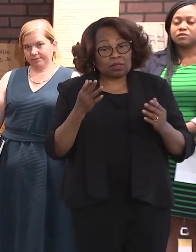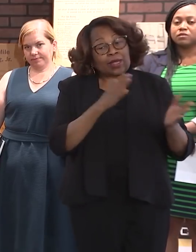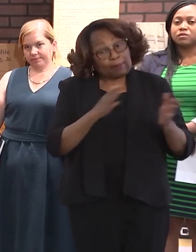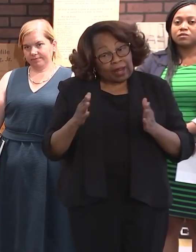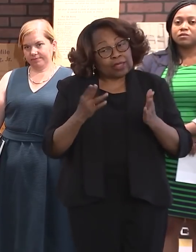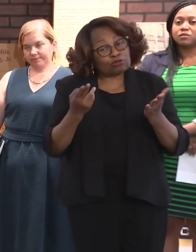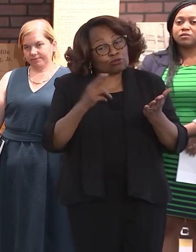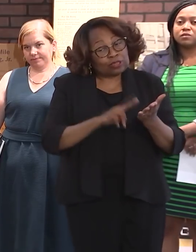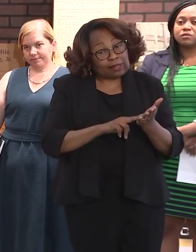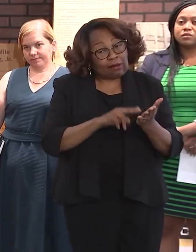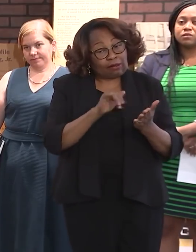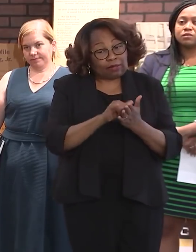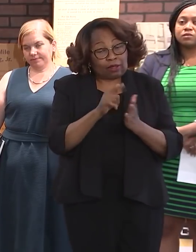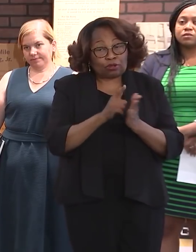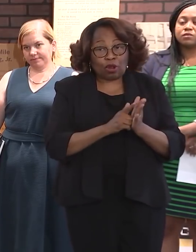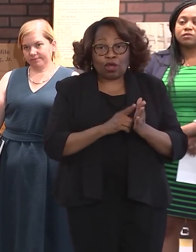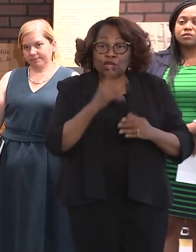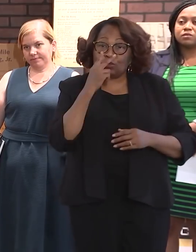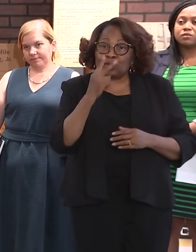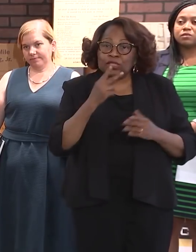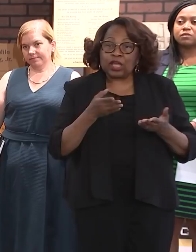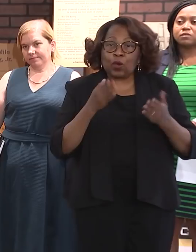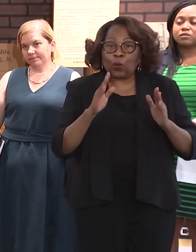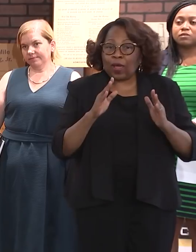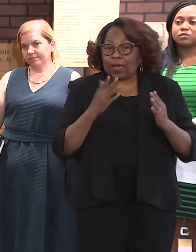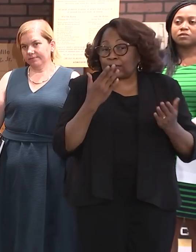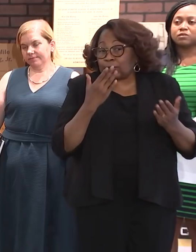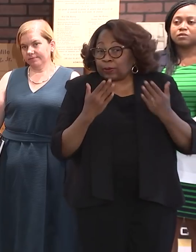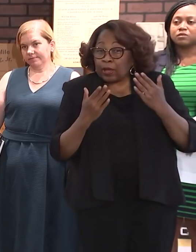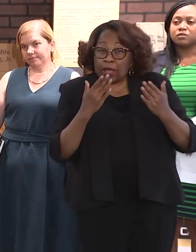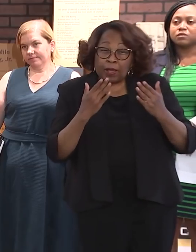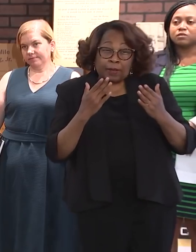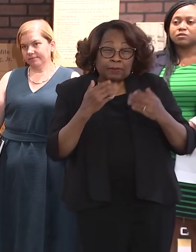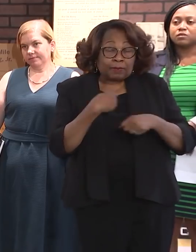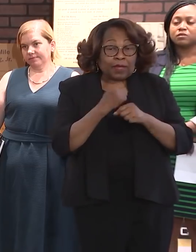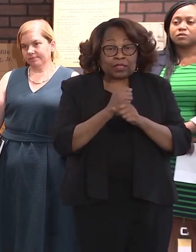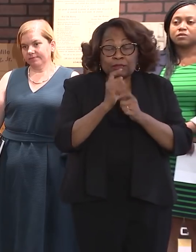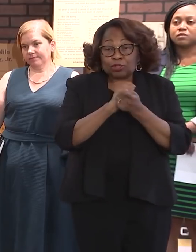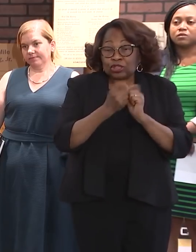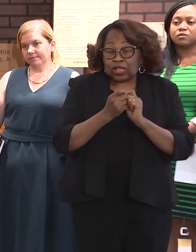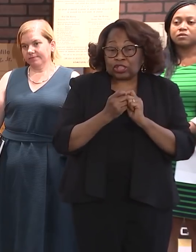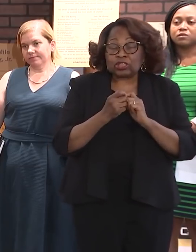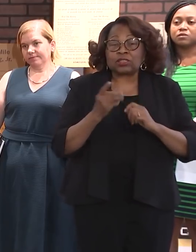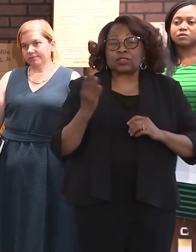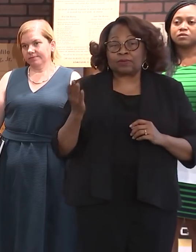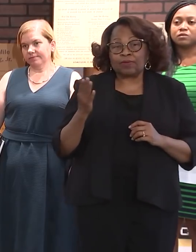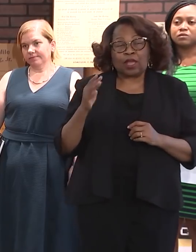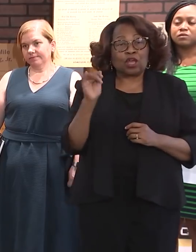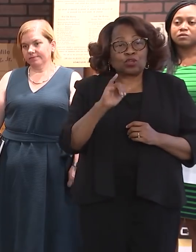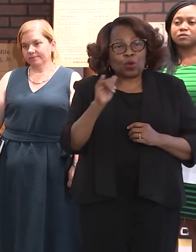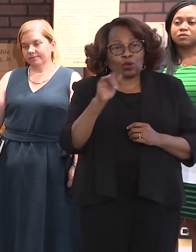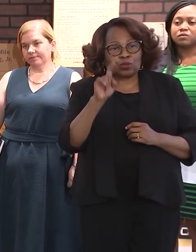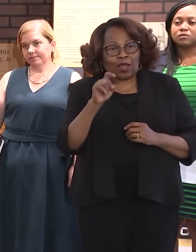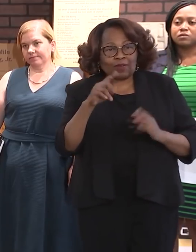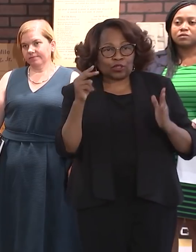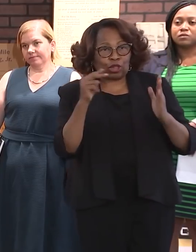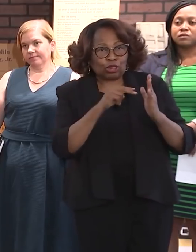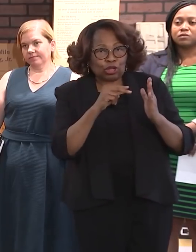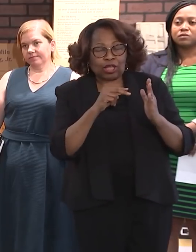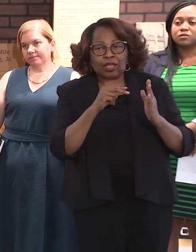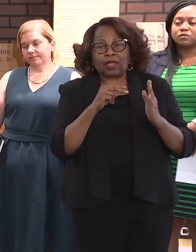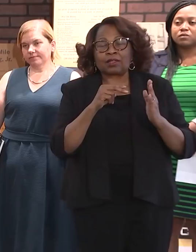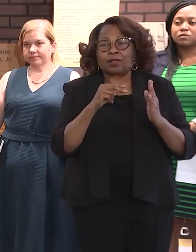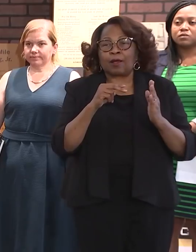plans to sign this. Do you see a way to perhaps make some changes? Well, I think you also have to look at the